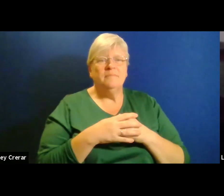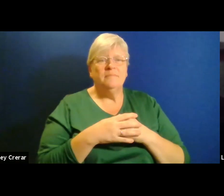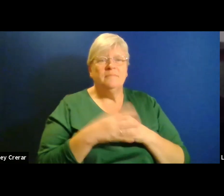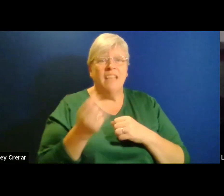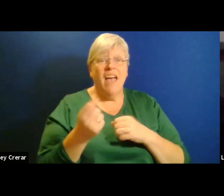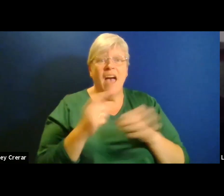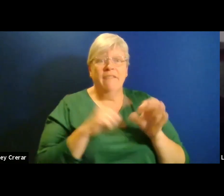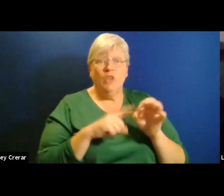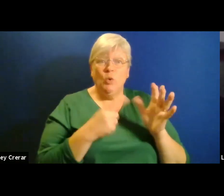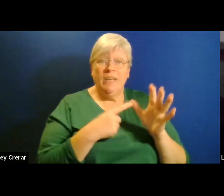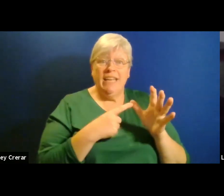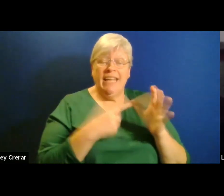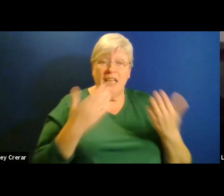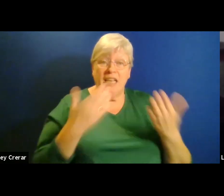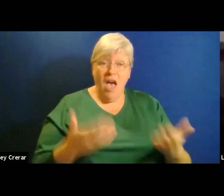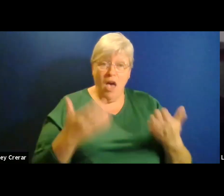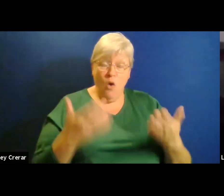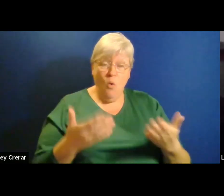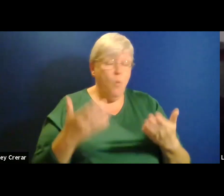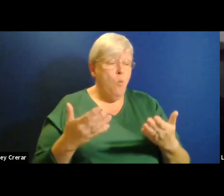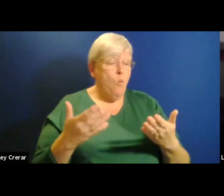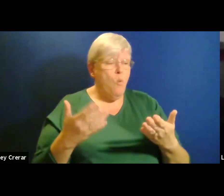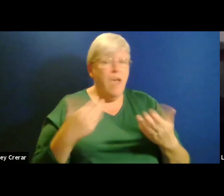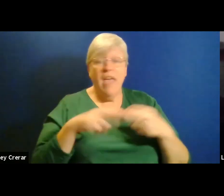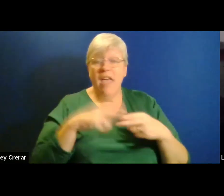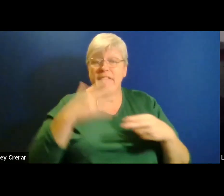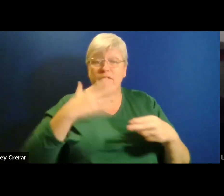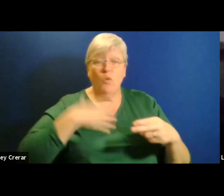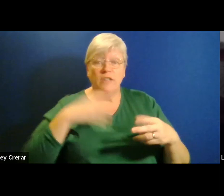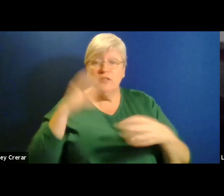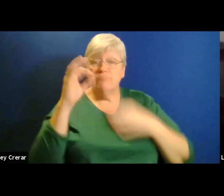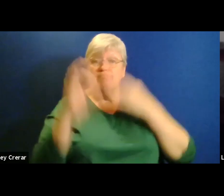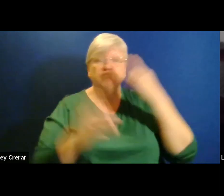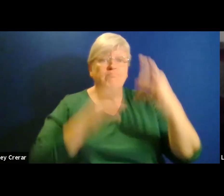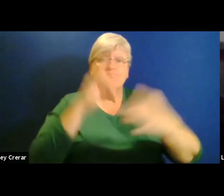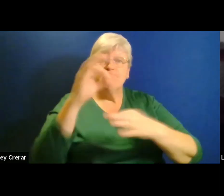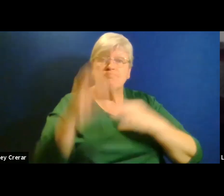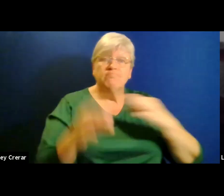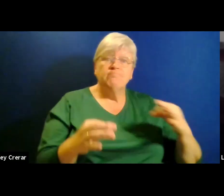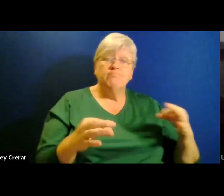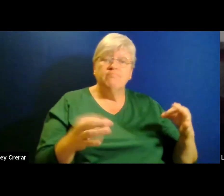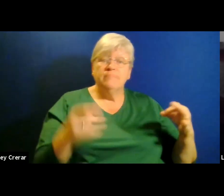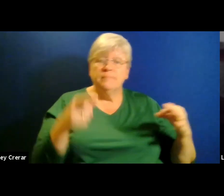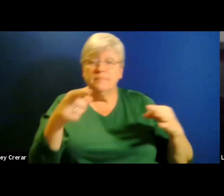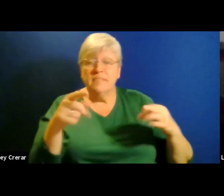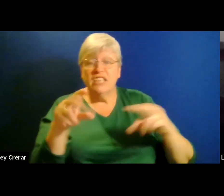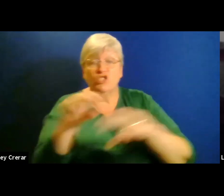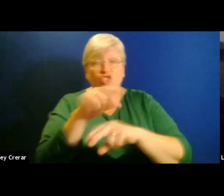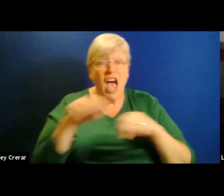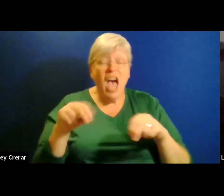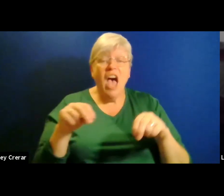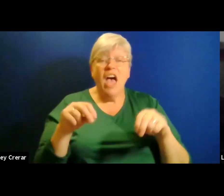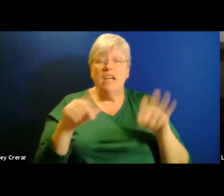Q&A session now, if you want to ask questions in the chat